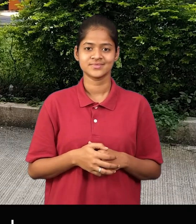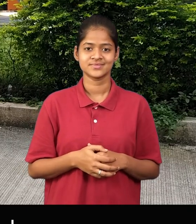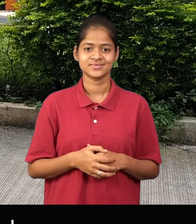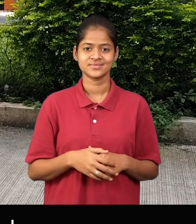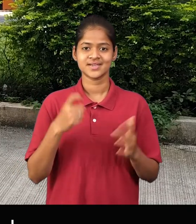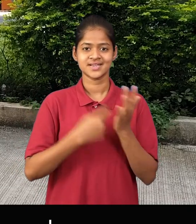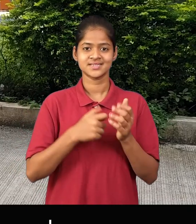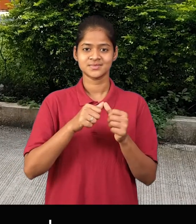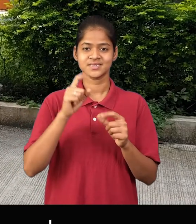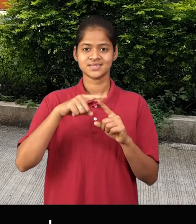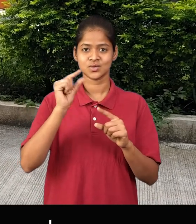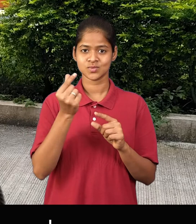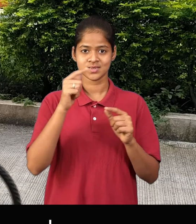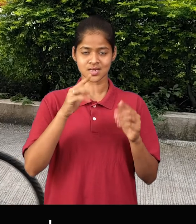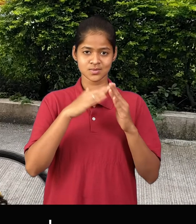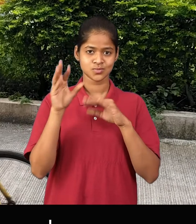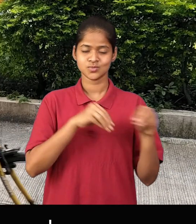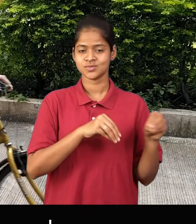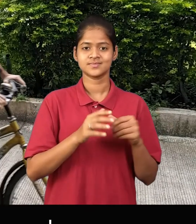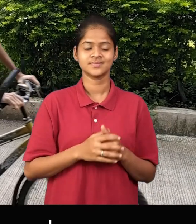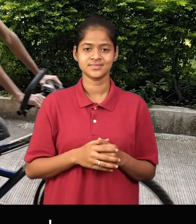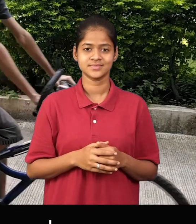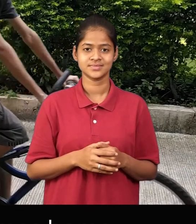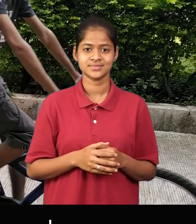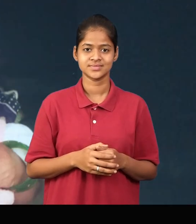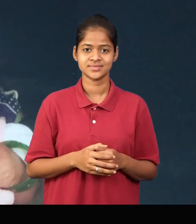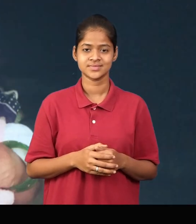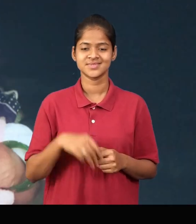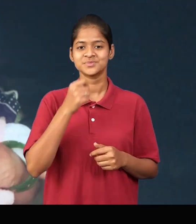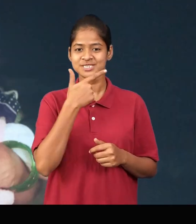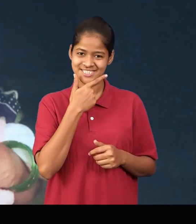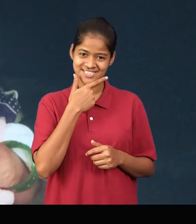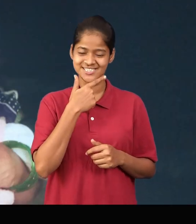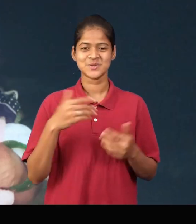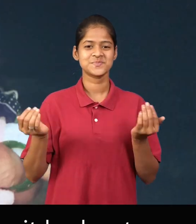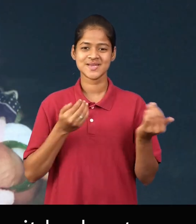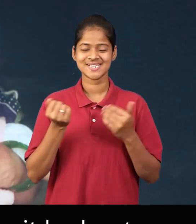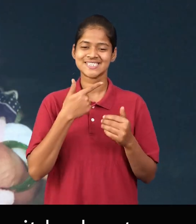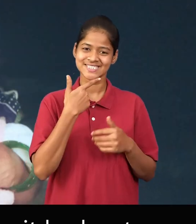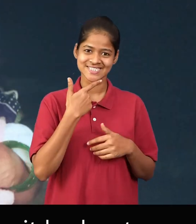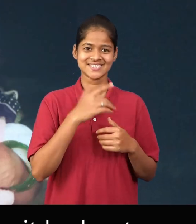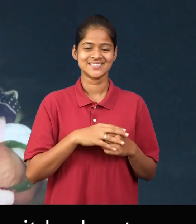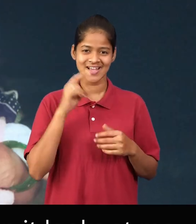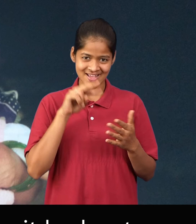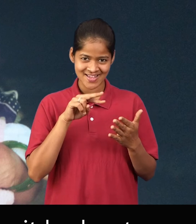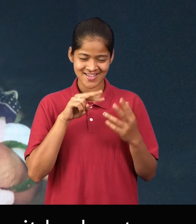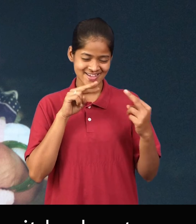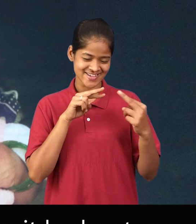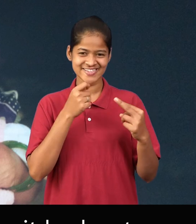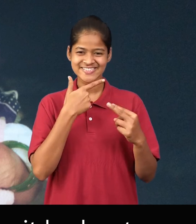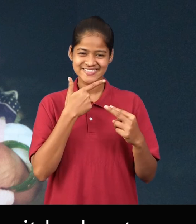cycle away before Raju comes home. Smile The baby smiles